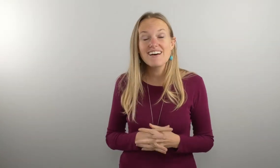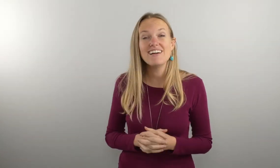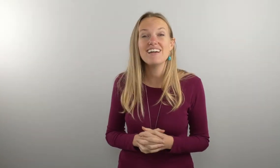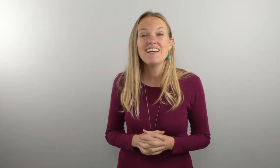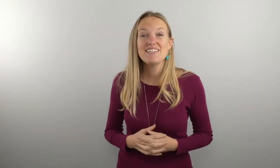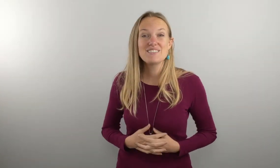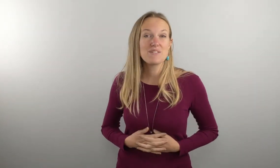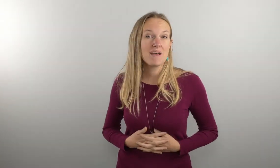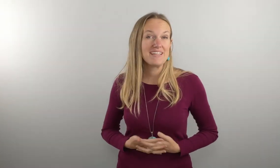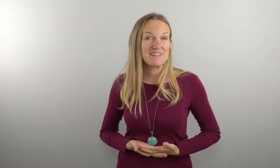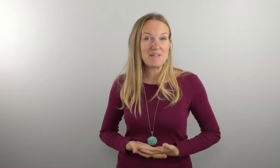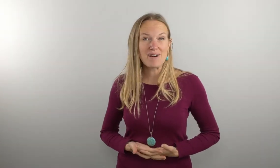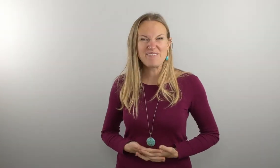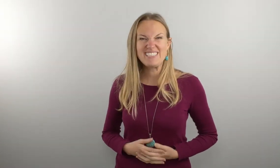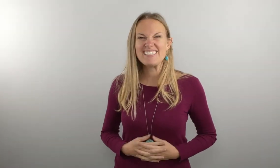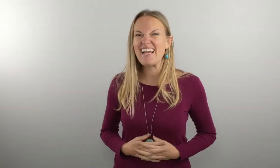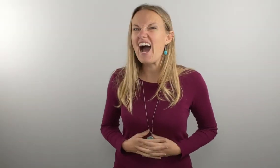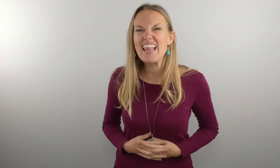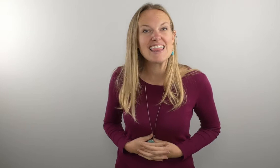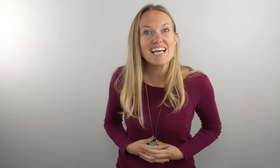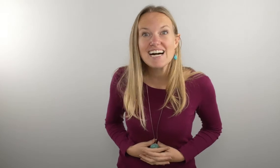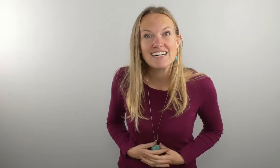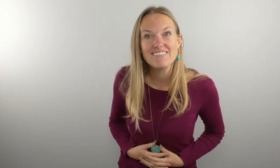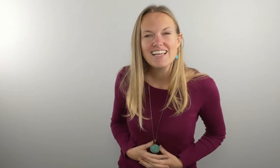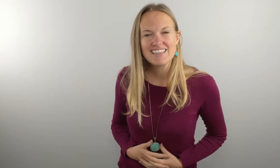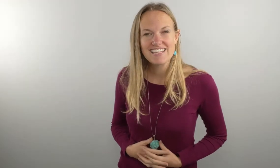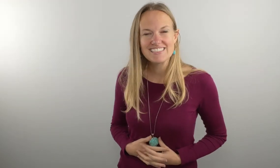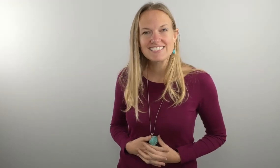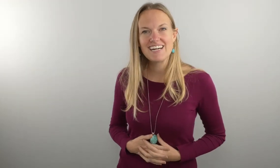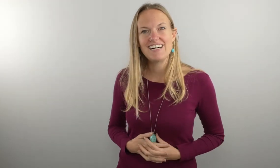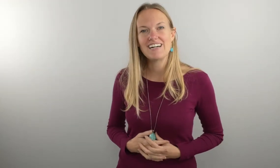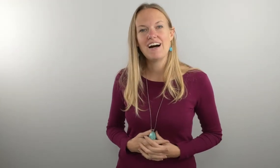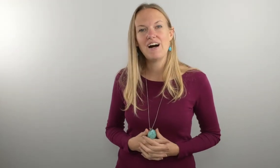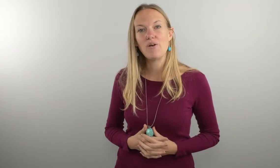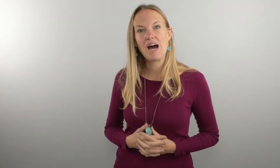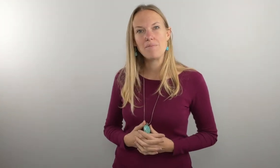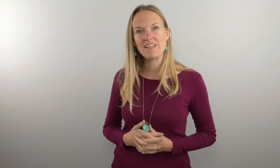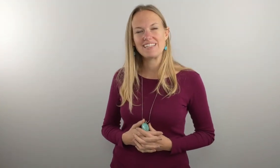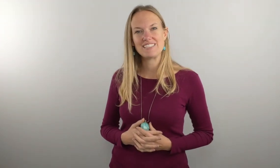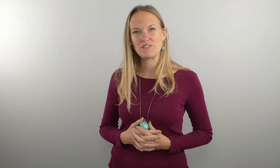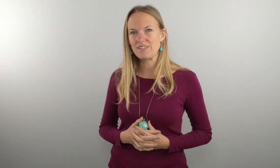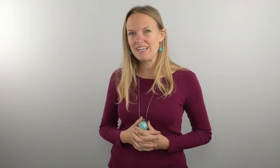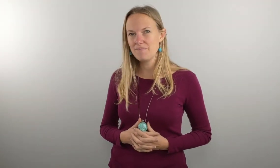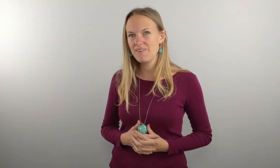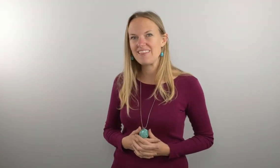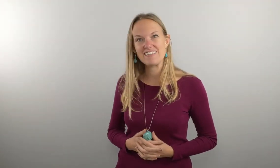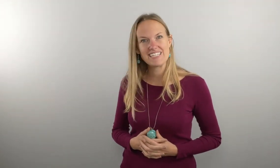song. So depending on your preference, like I love the Hillsong, O Come, Let Us Adore Him, their take on